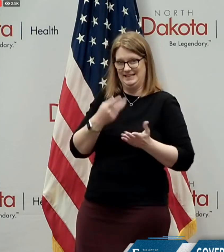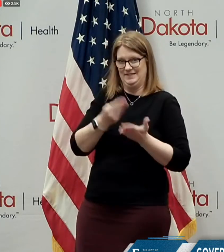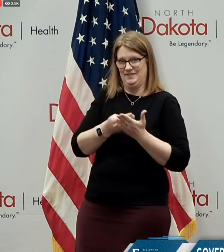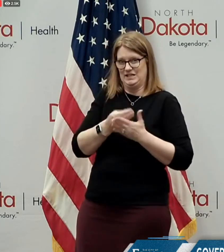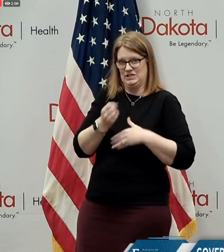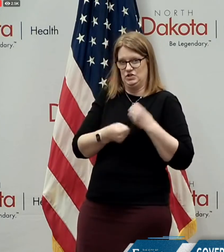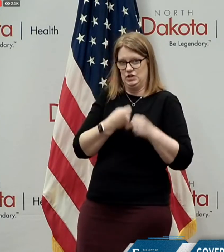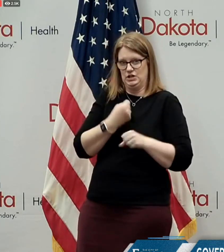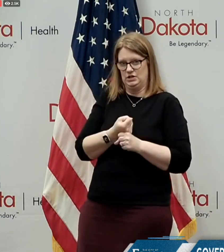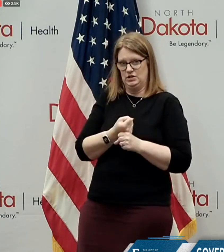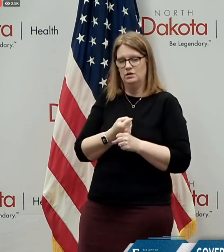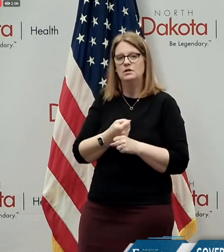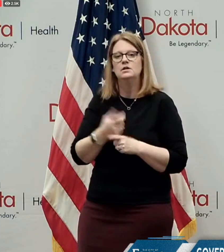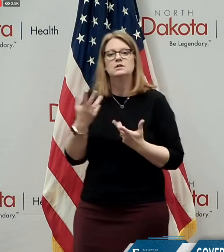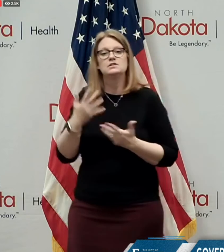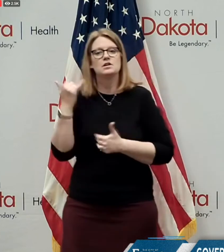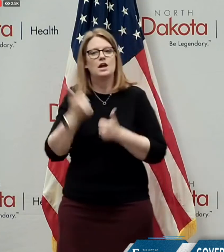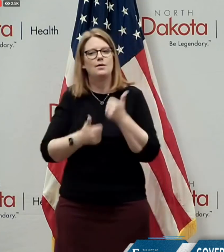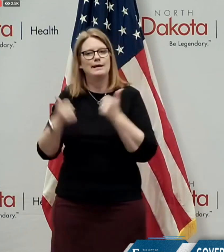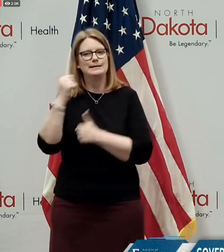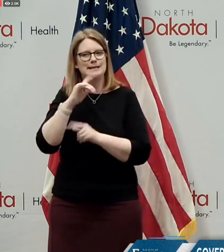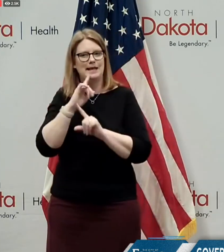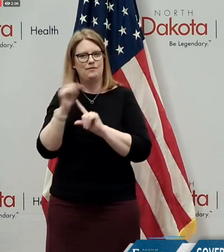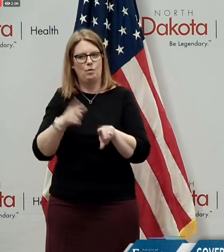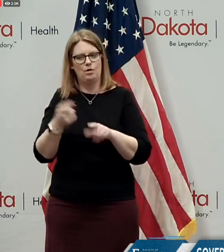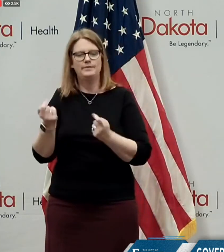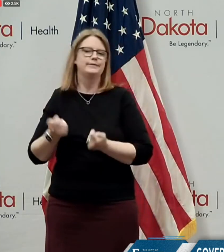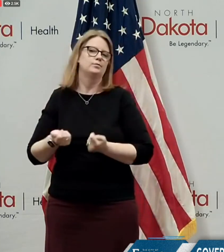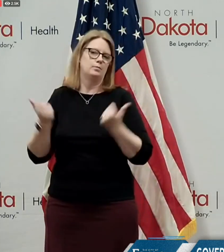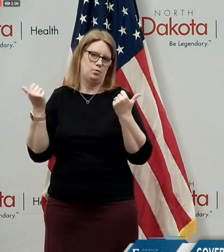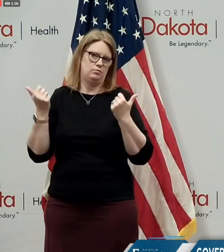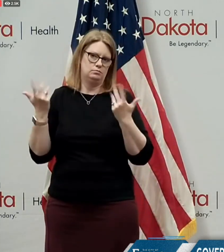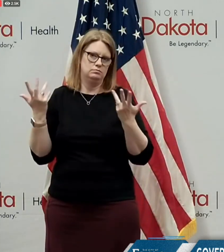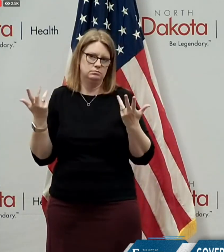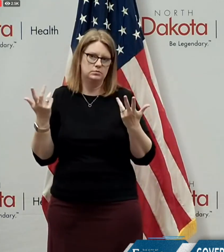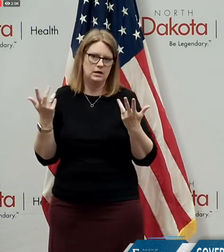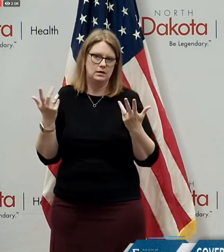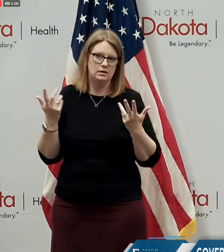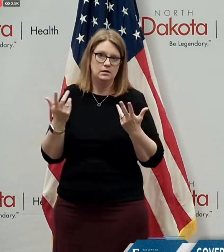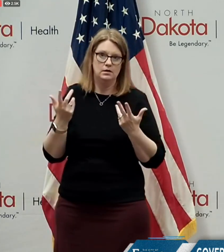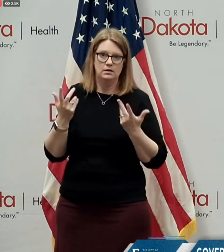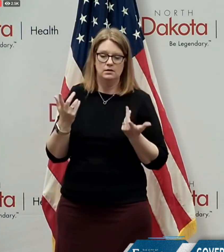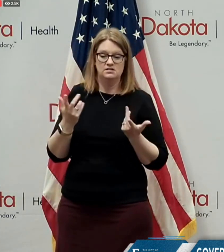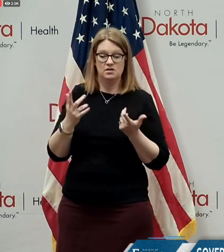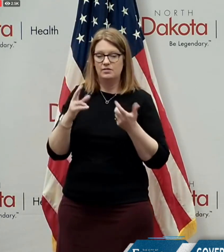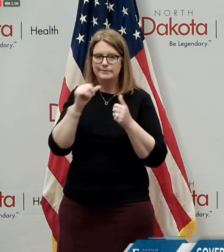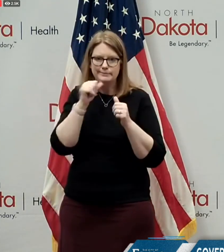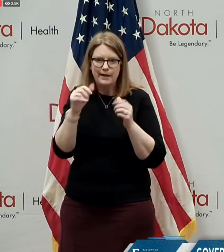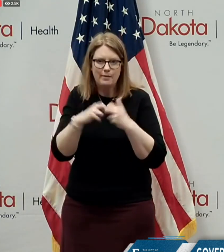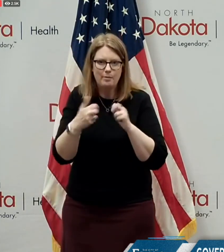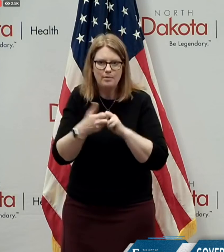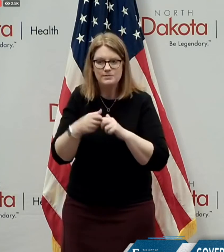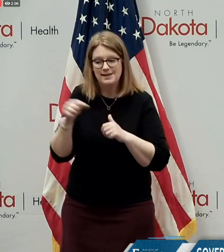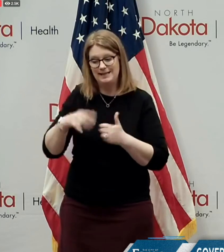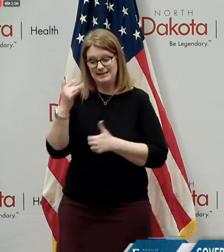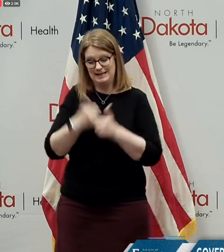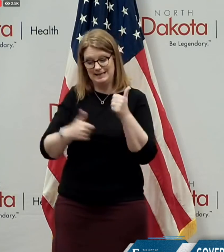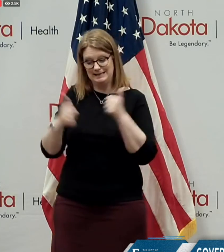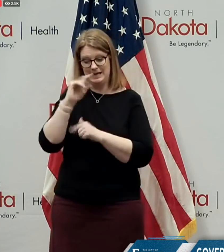removes the need for the executive order. The problem that we had fixed with the executive order no longer exists. So this executive